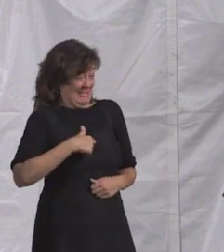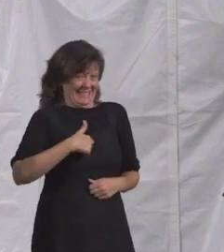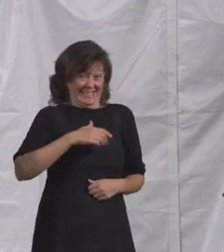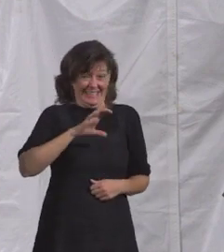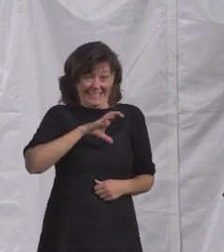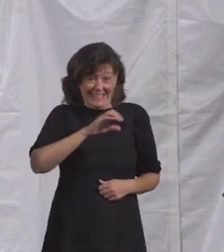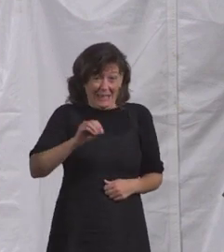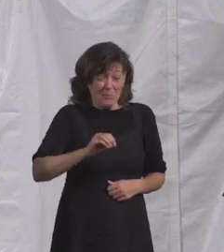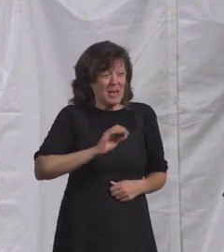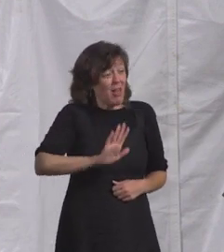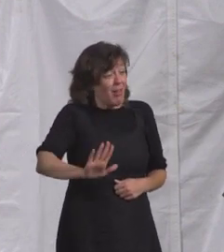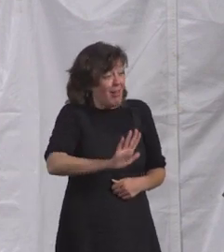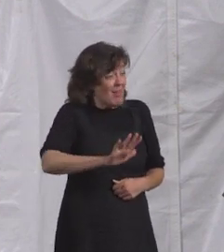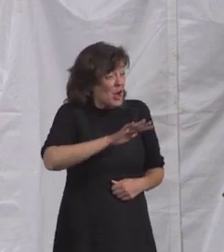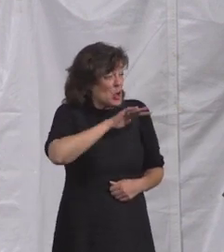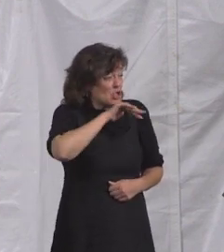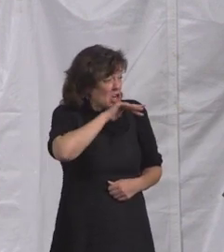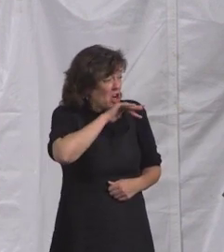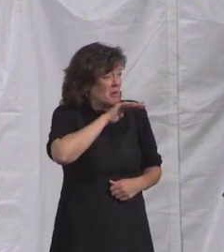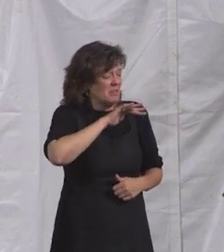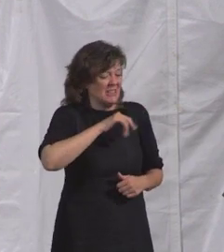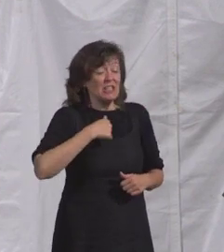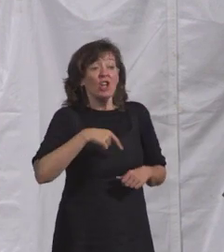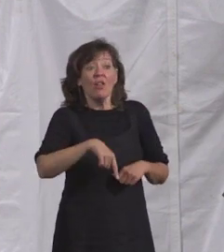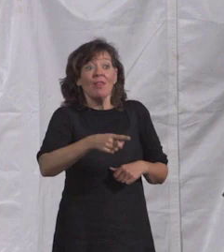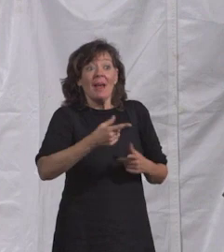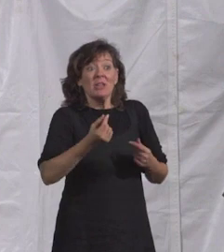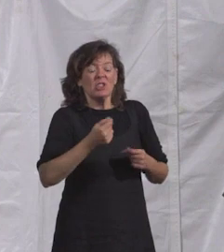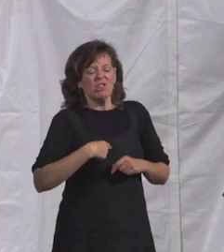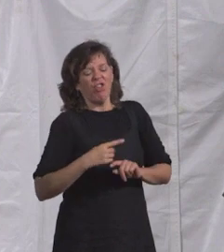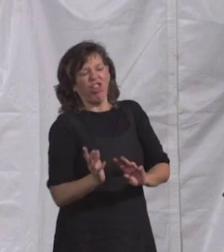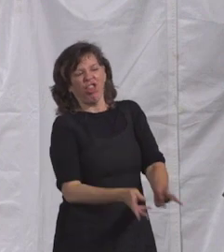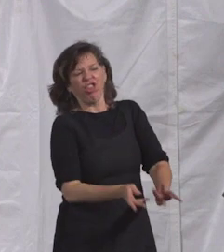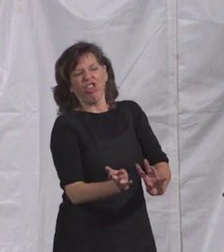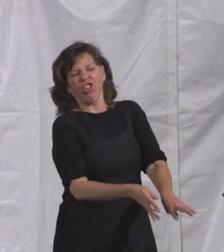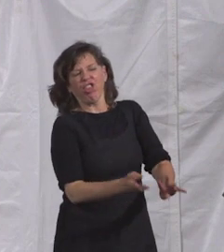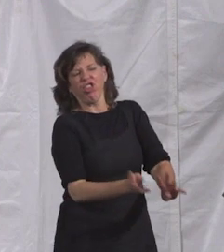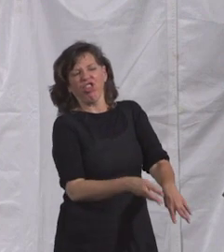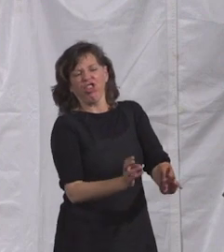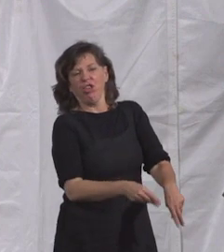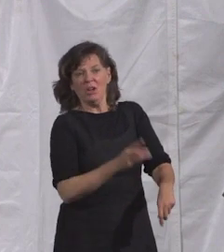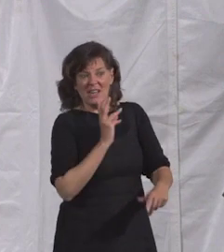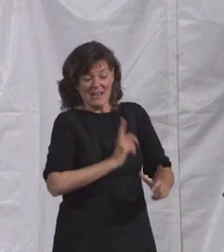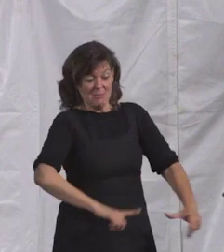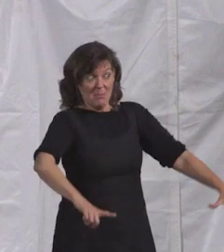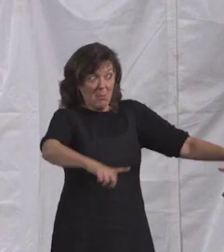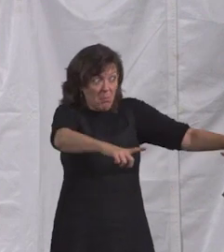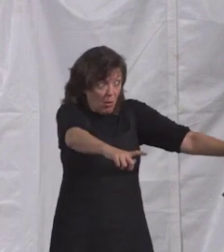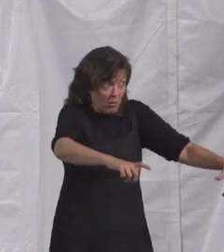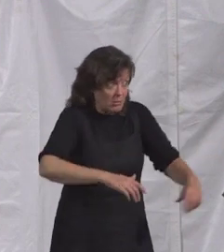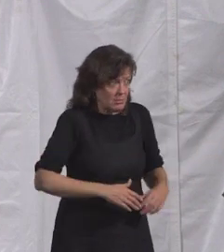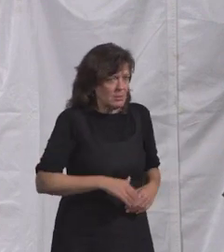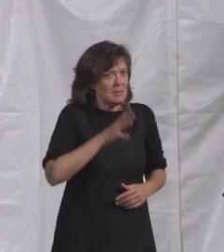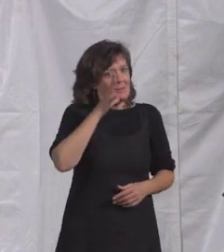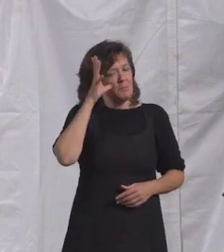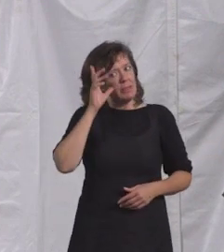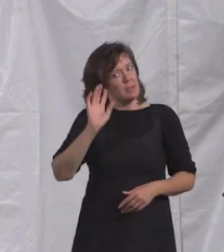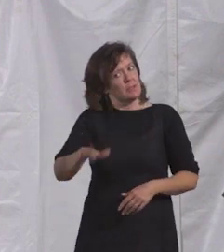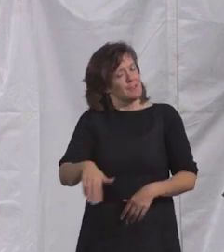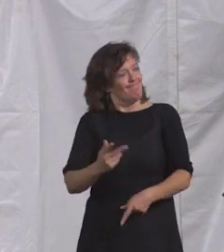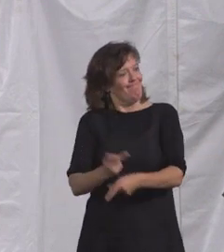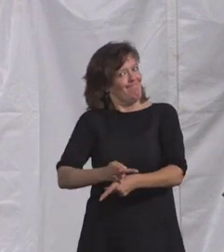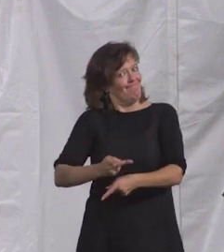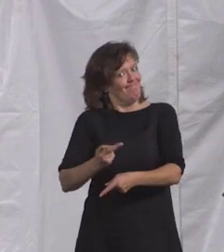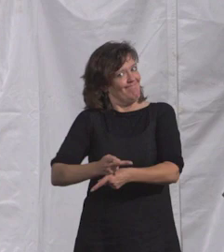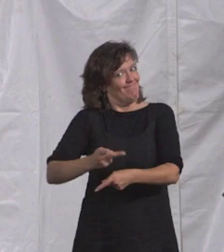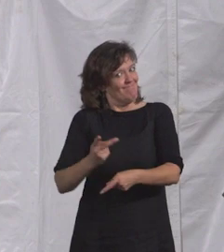eat the flesh off of our bodies. And then they told us if we went swimming in it, that we would wake the mer creatures,